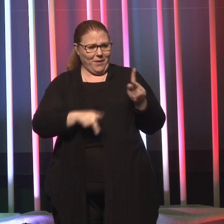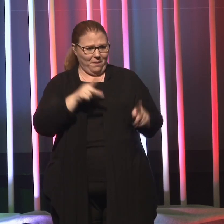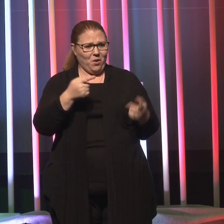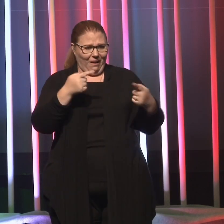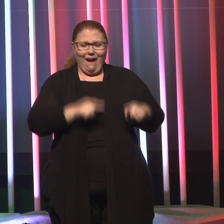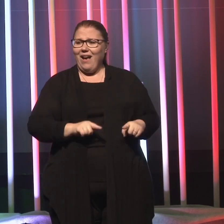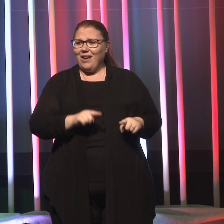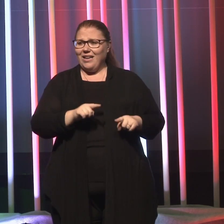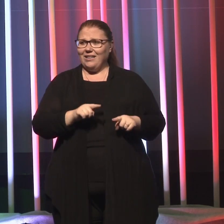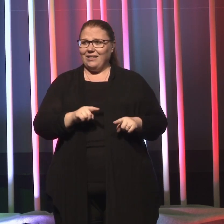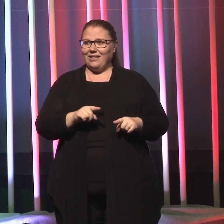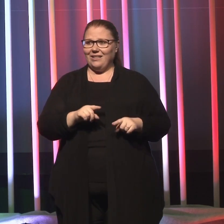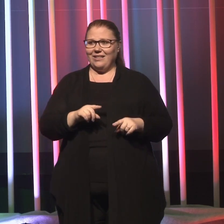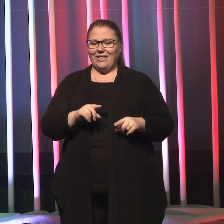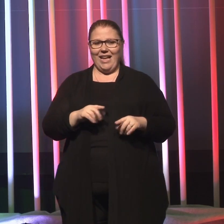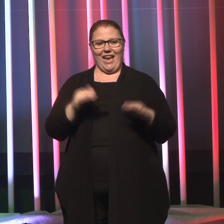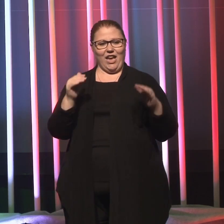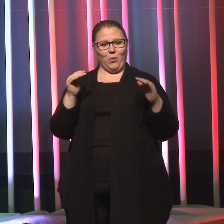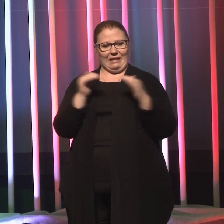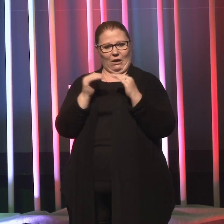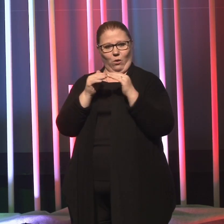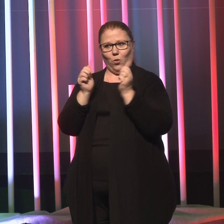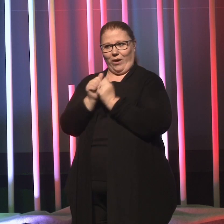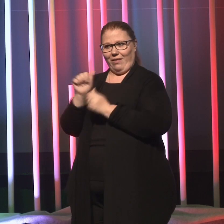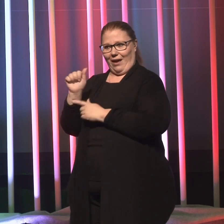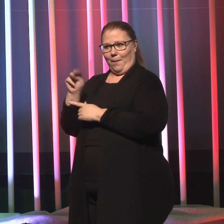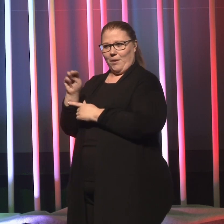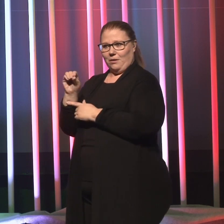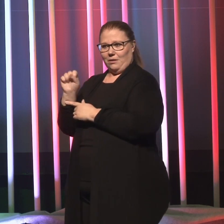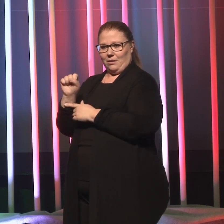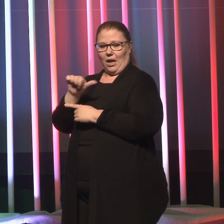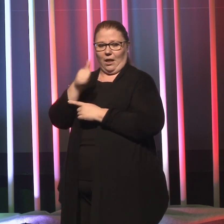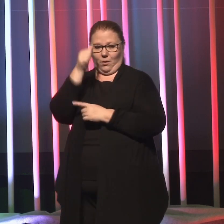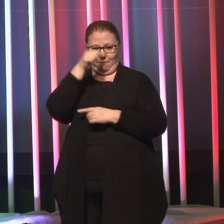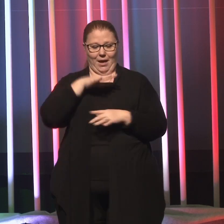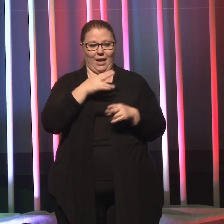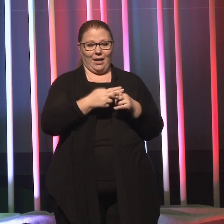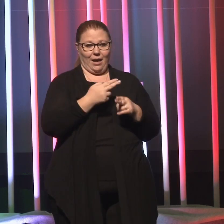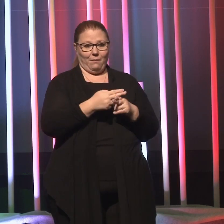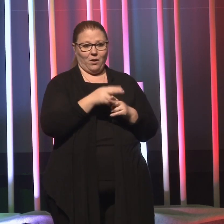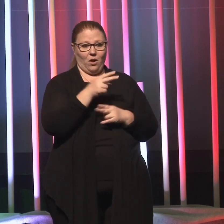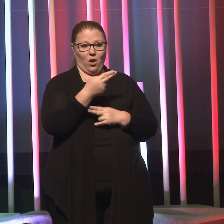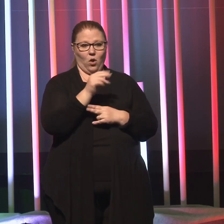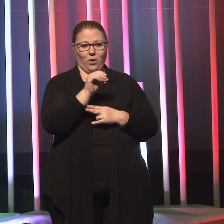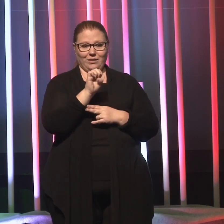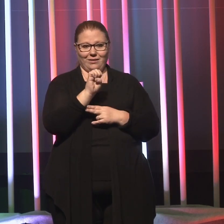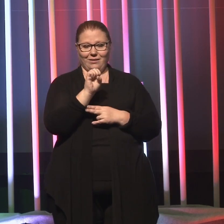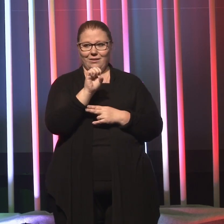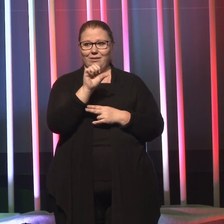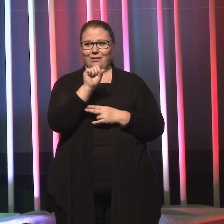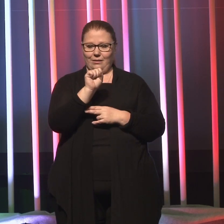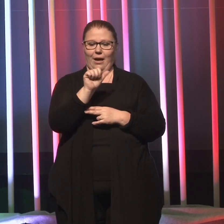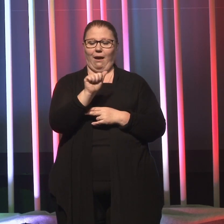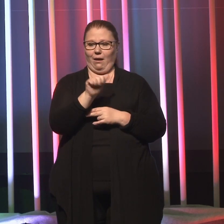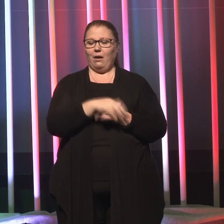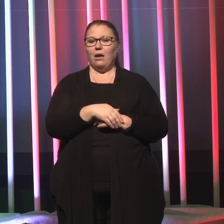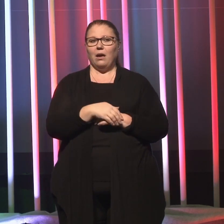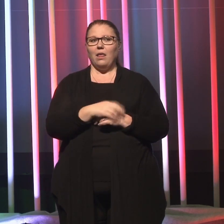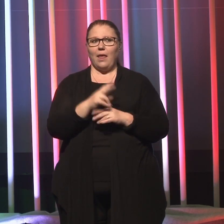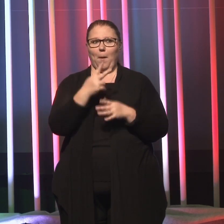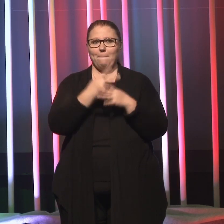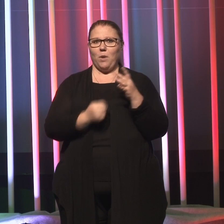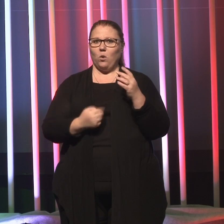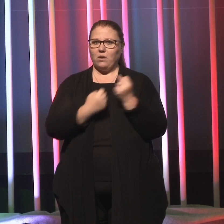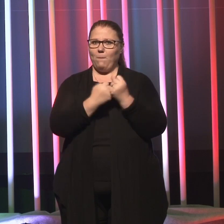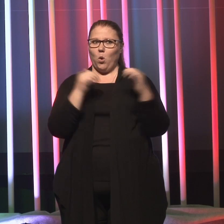was a contemporary with a guy named Amos and another guy named Hosea. They were both voices of justice. And they were